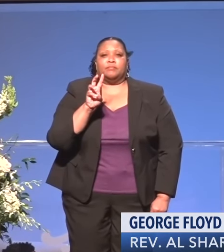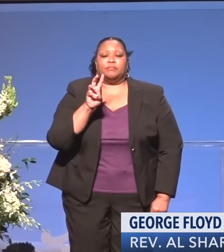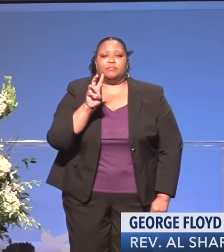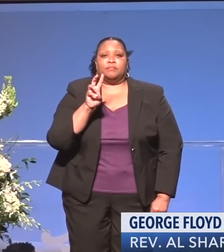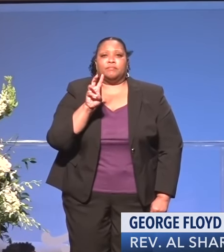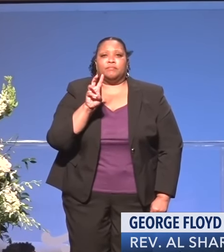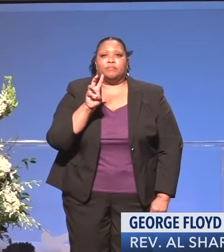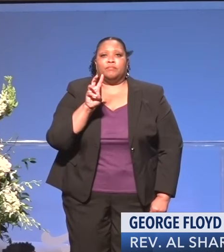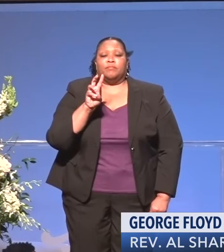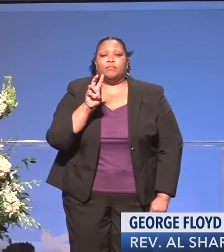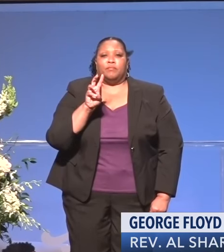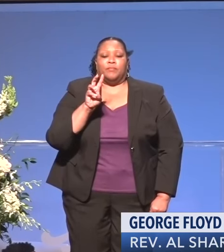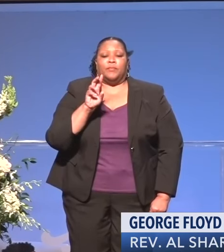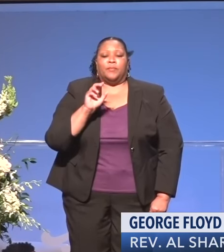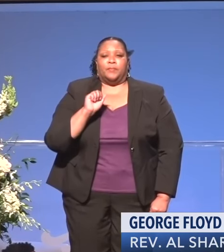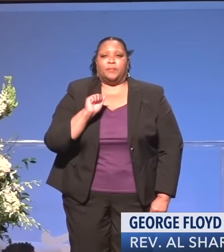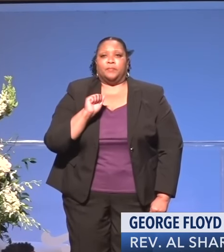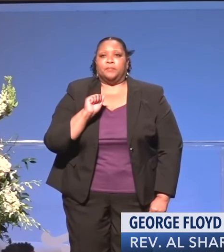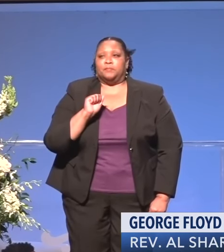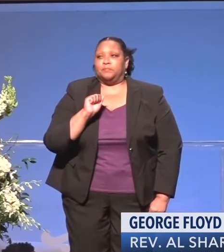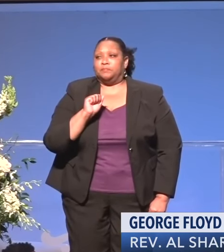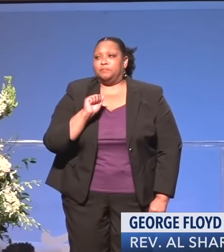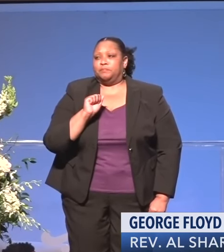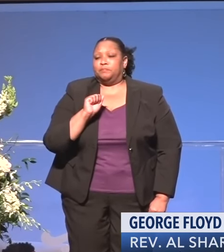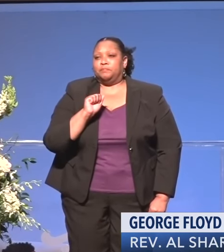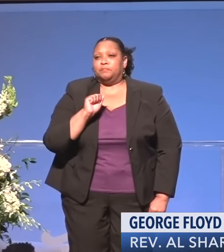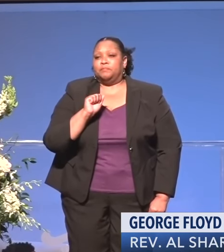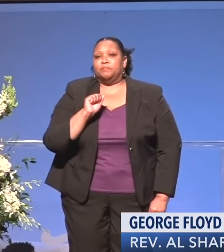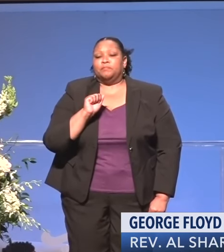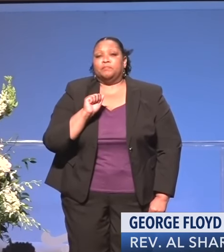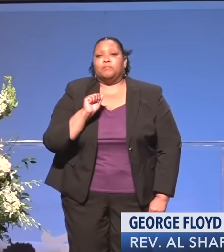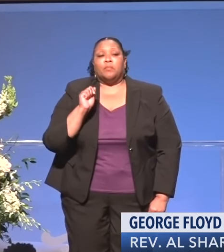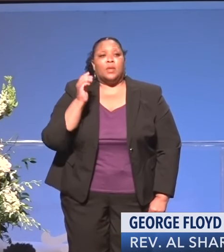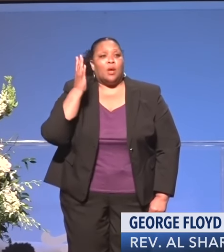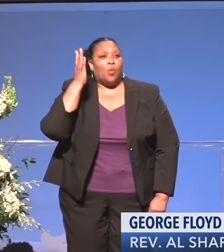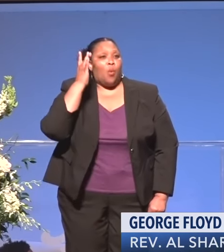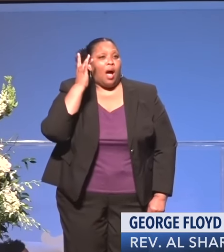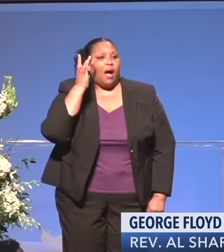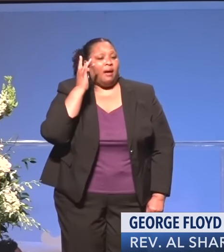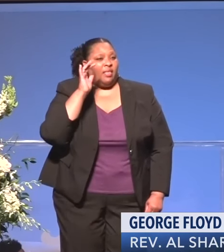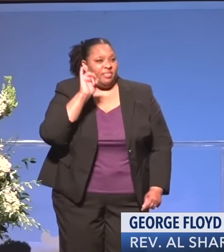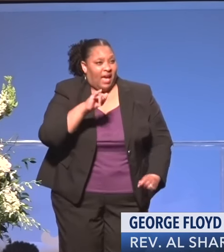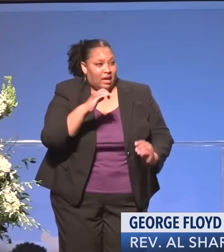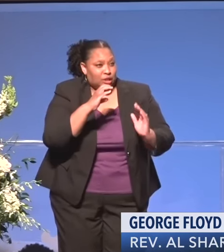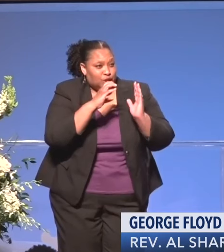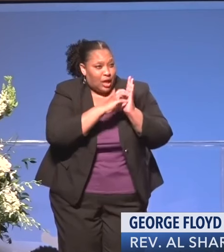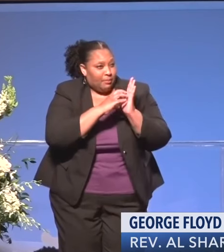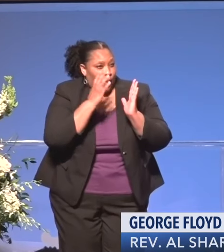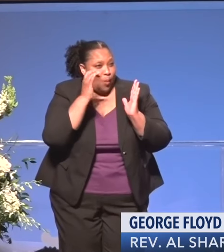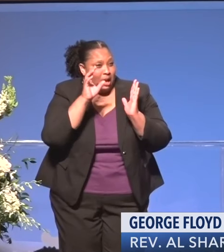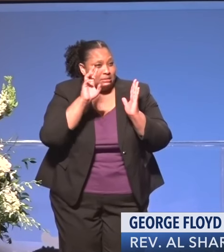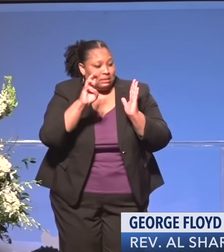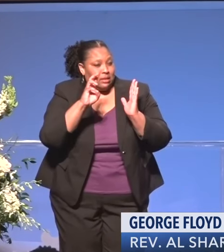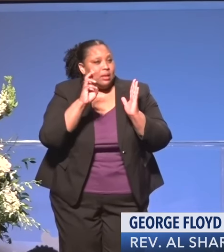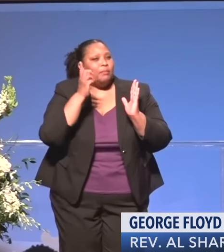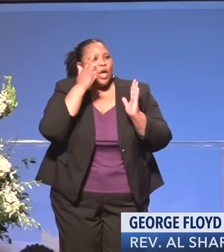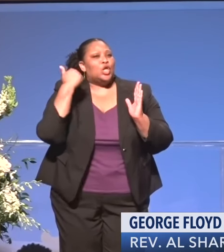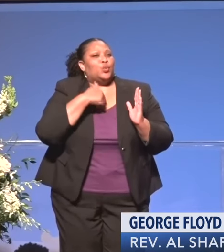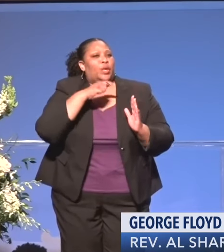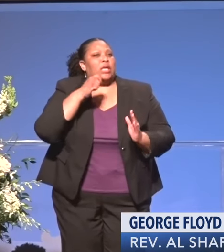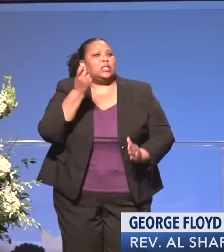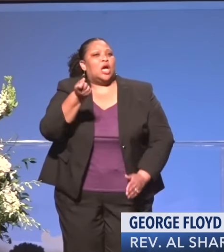Ephesians 6th chapter because I think that we need to